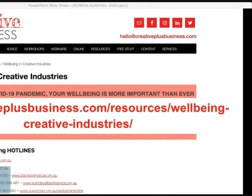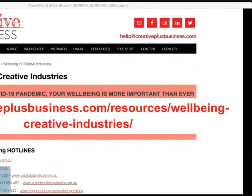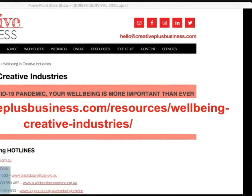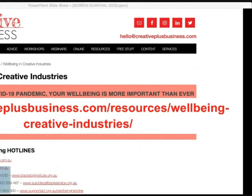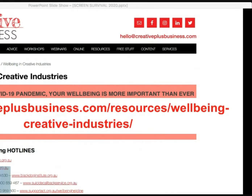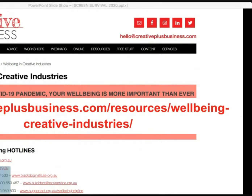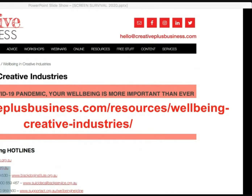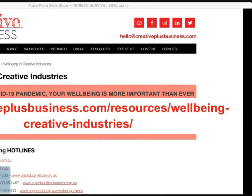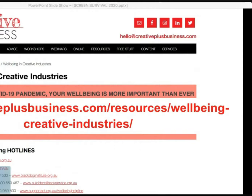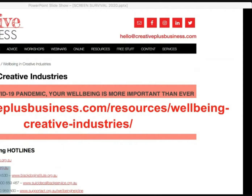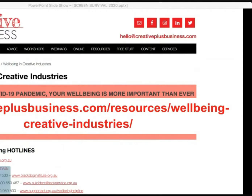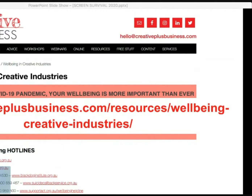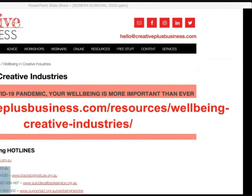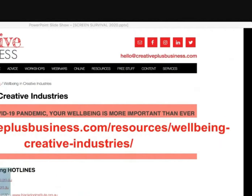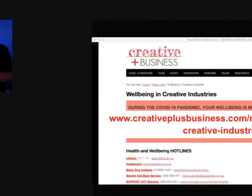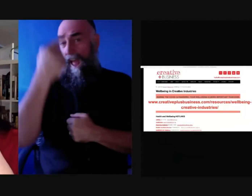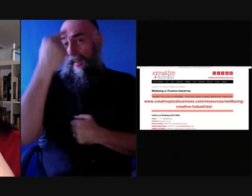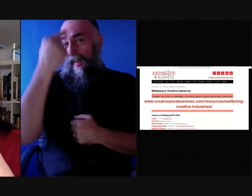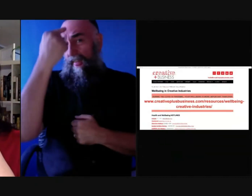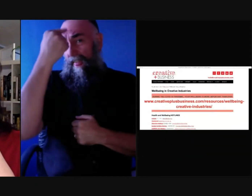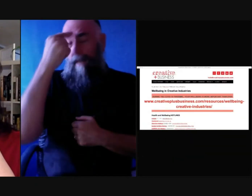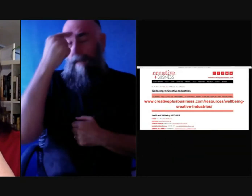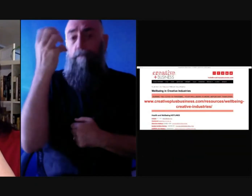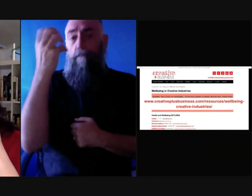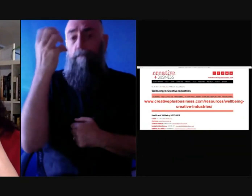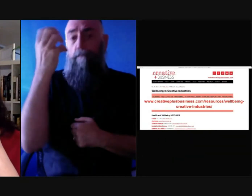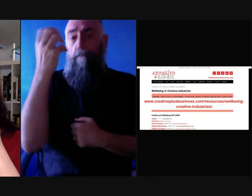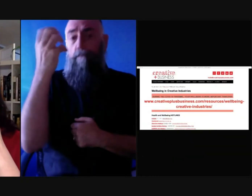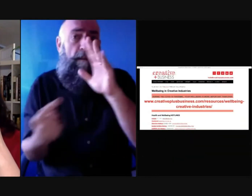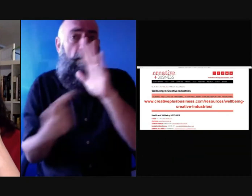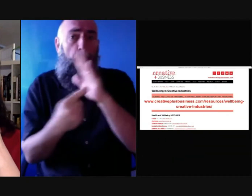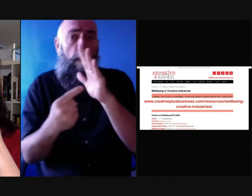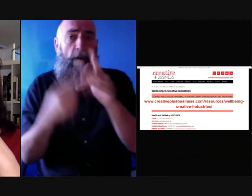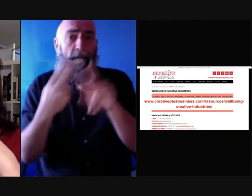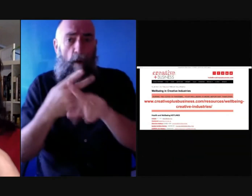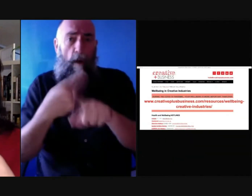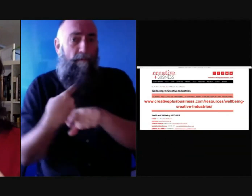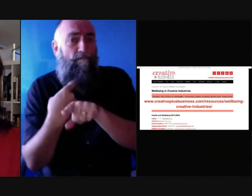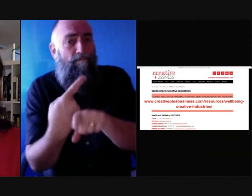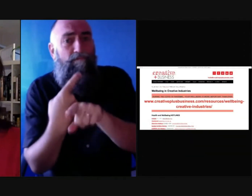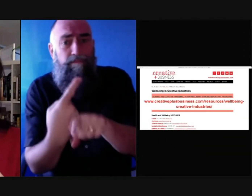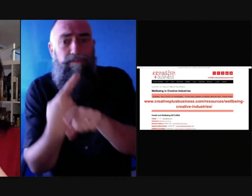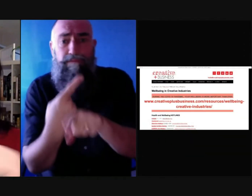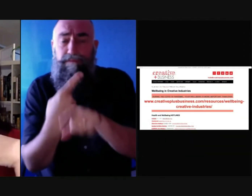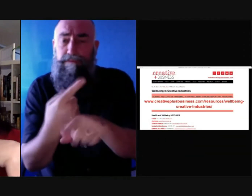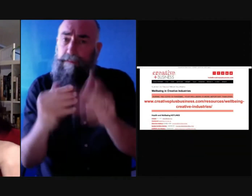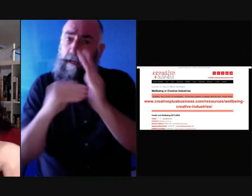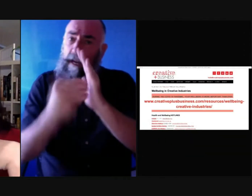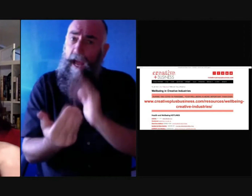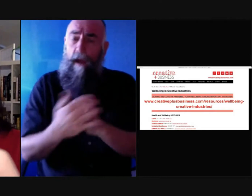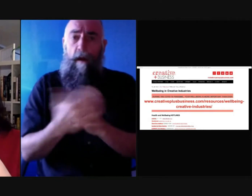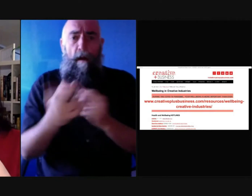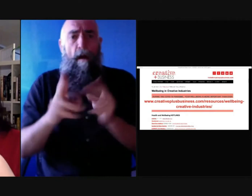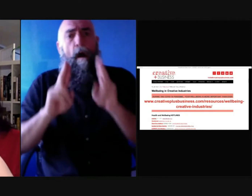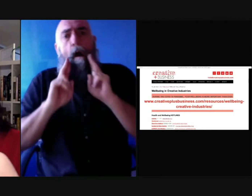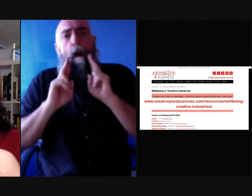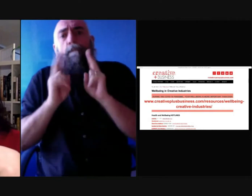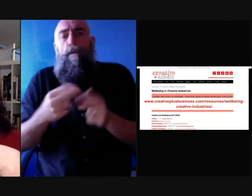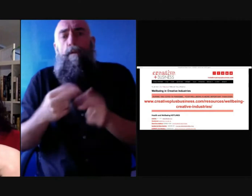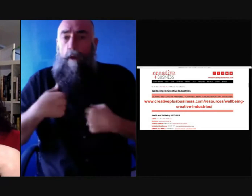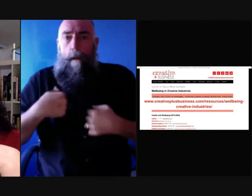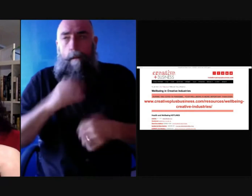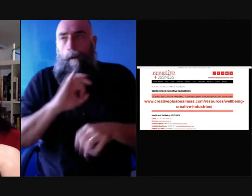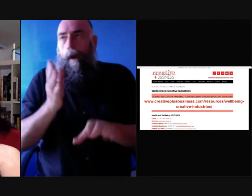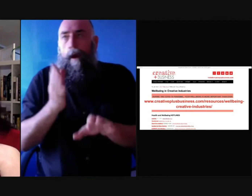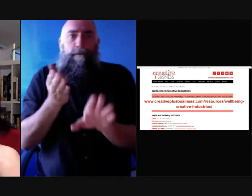I think this is a really important point for us to discuss right now. Of course, I'm not a